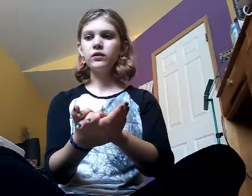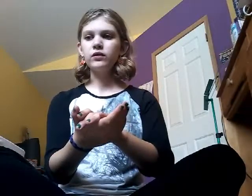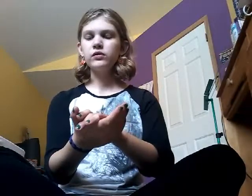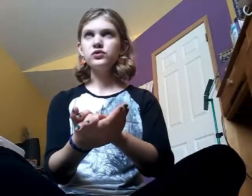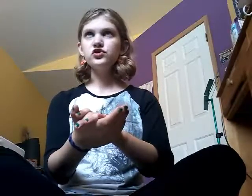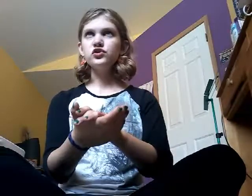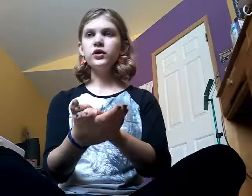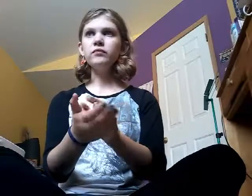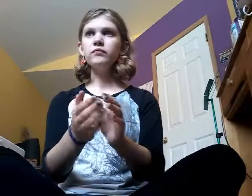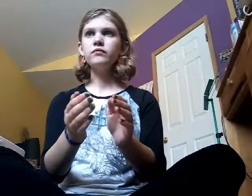Store.